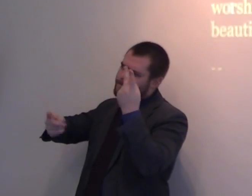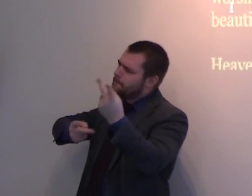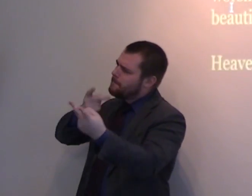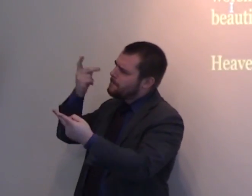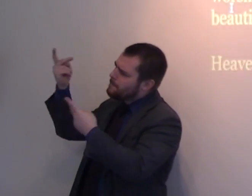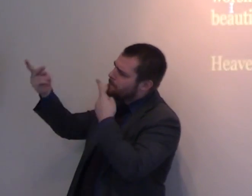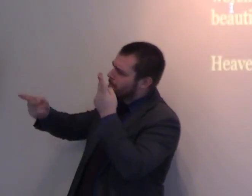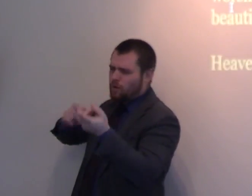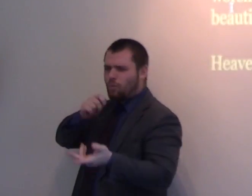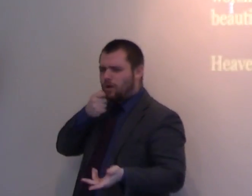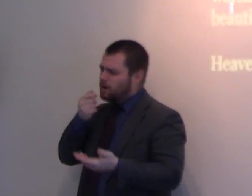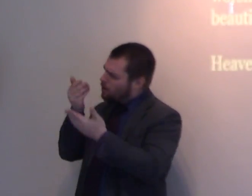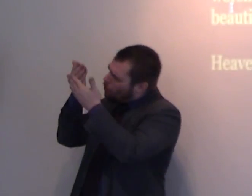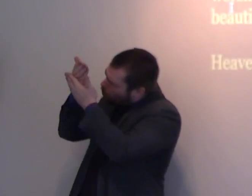and worship forever.